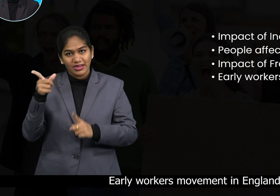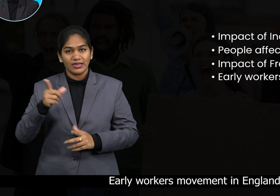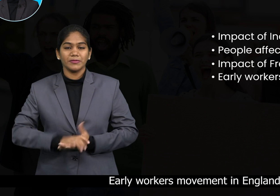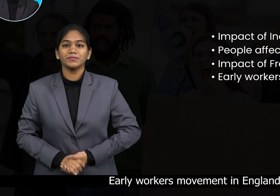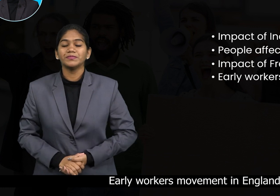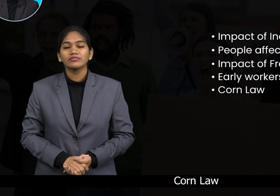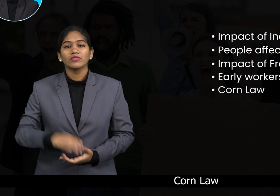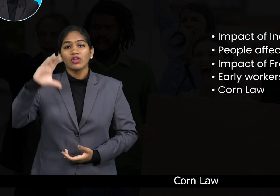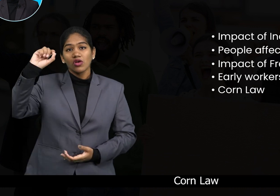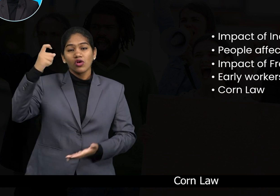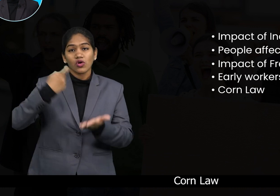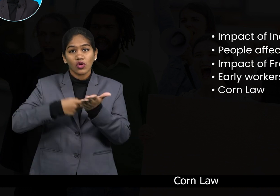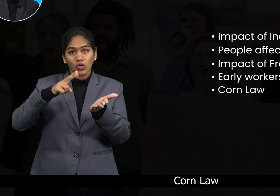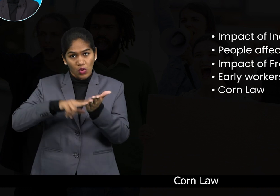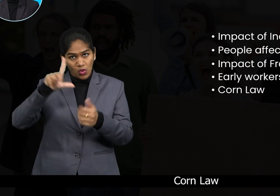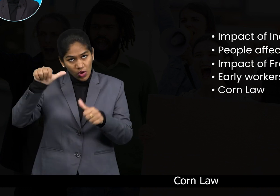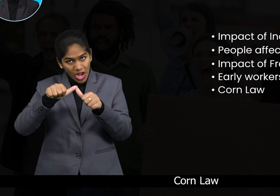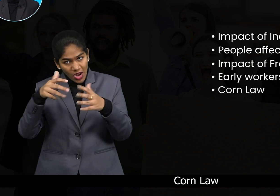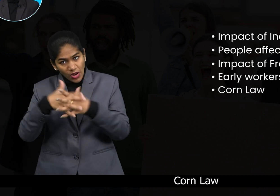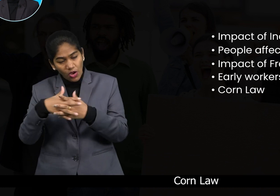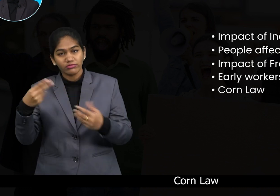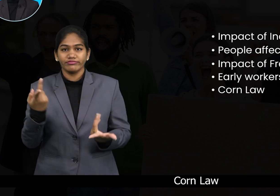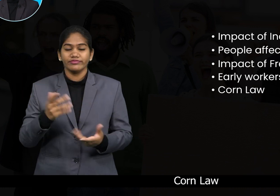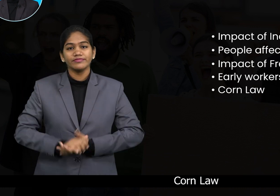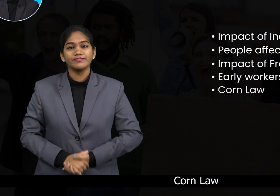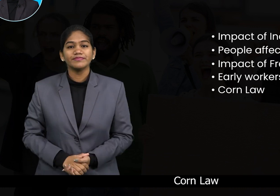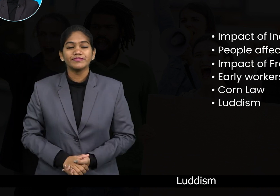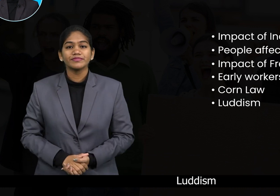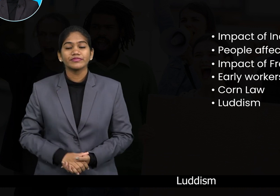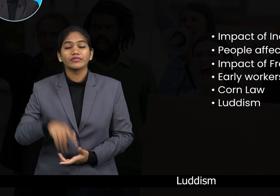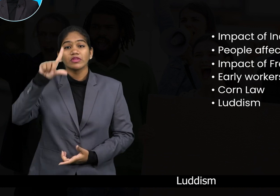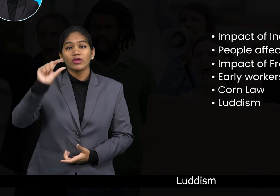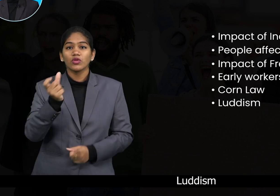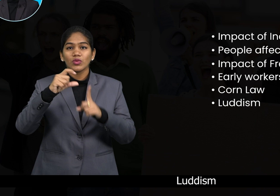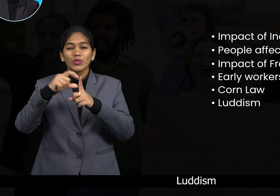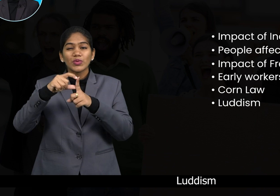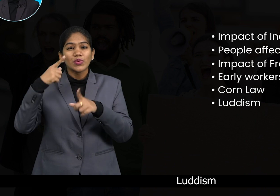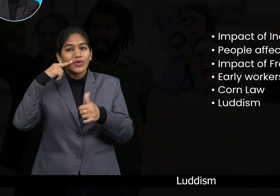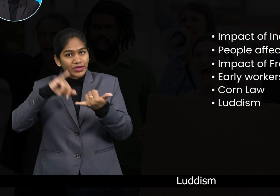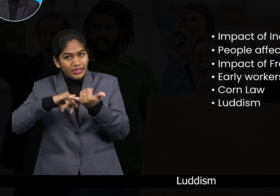Corn Law, Luddism,